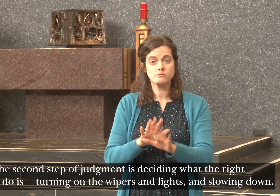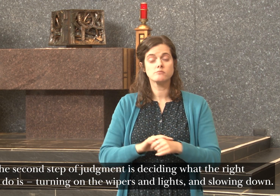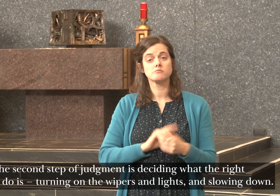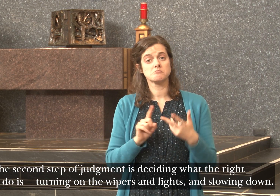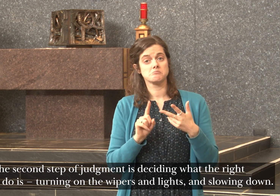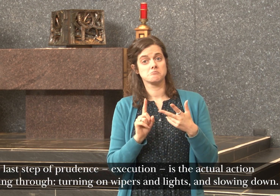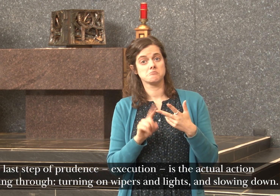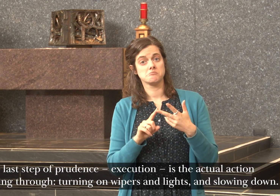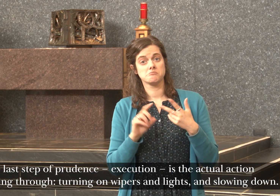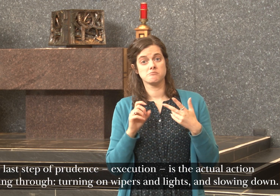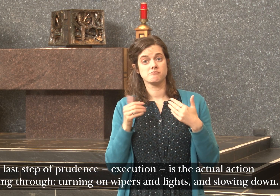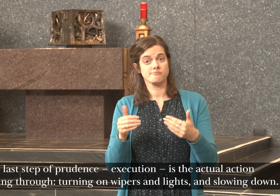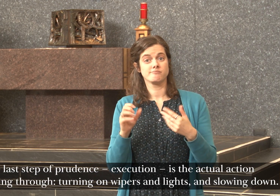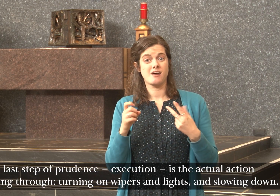The last step of prudence,